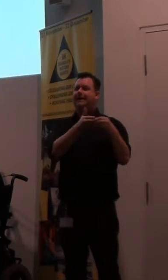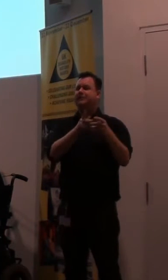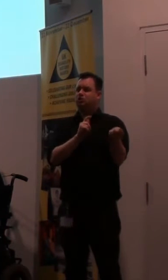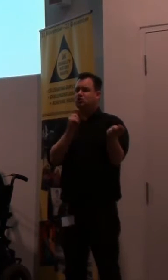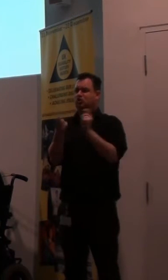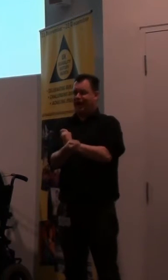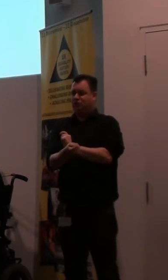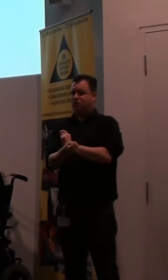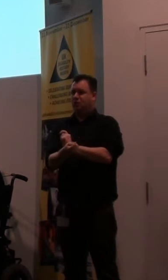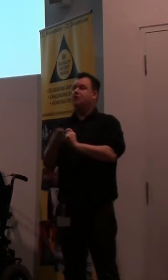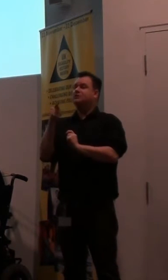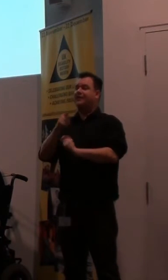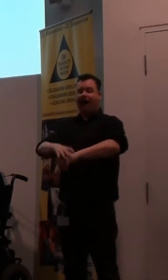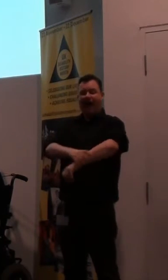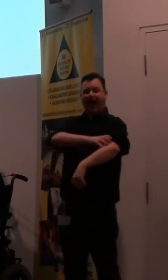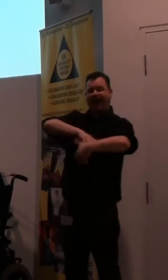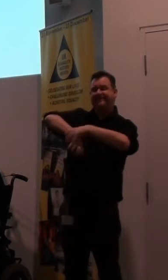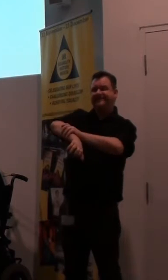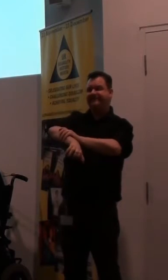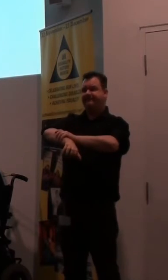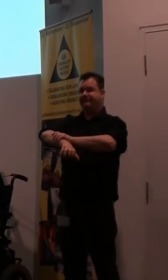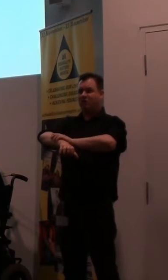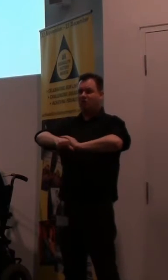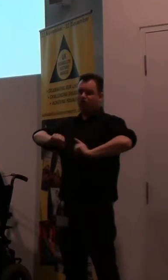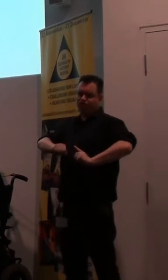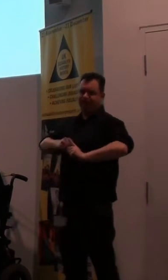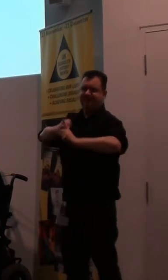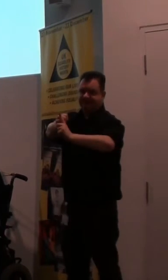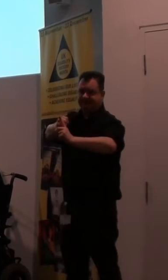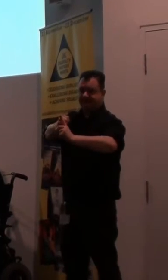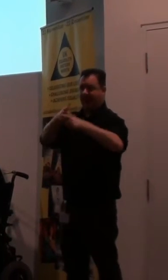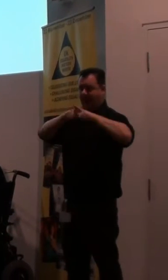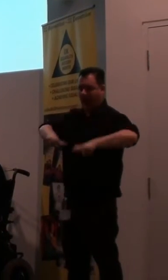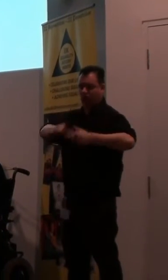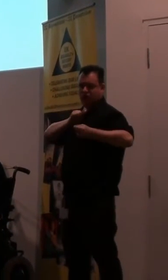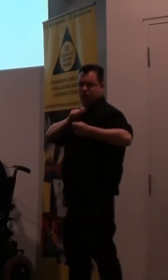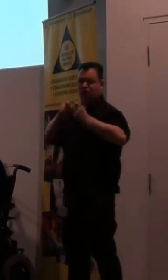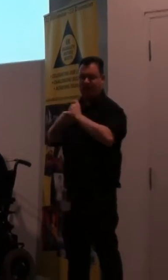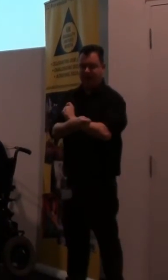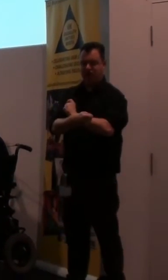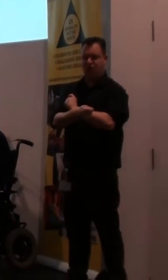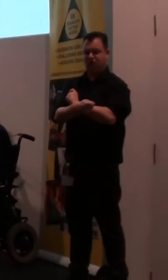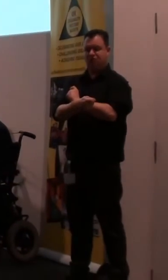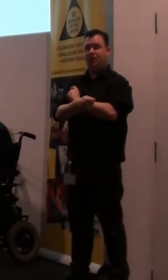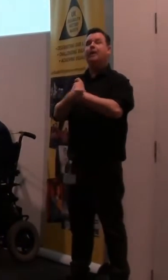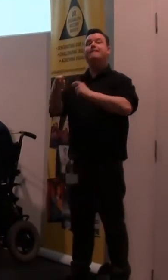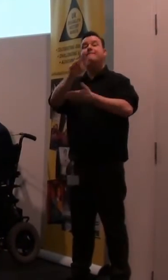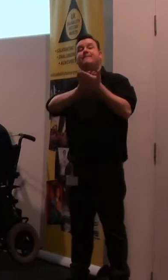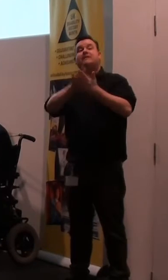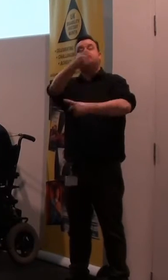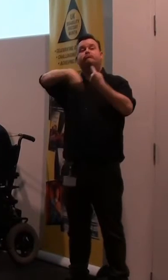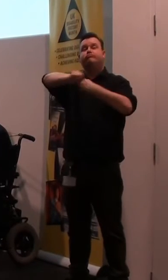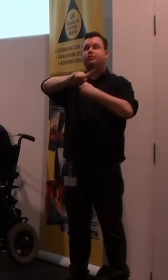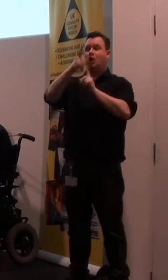that act of resistance that we challenge language and change the terms in which we are understood. And that's